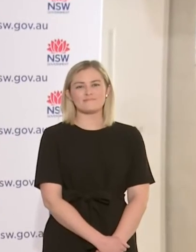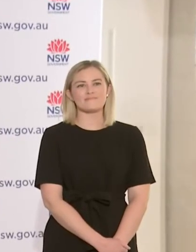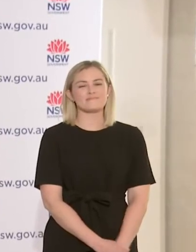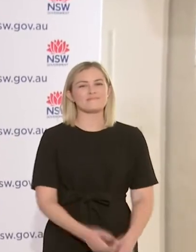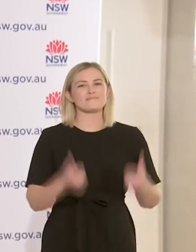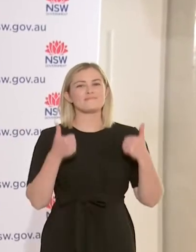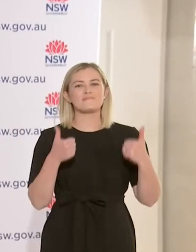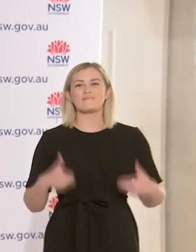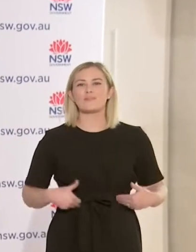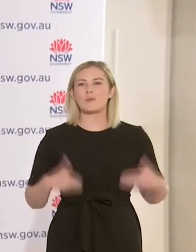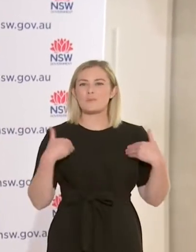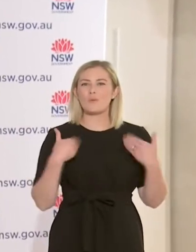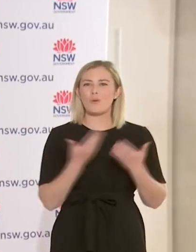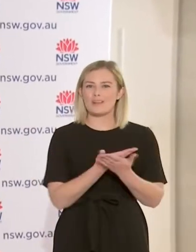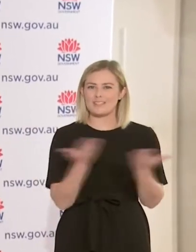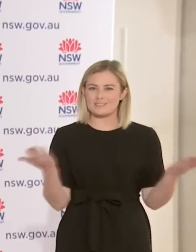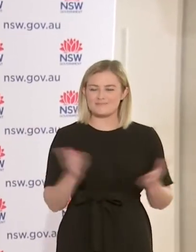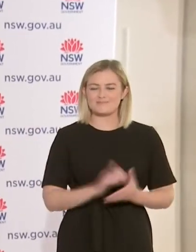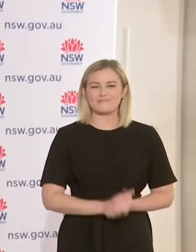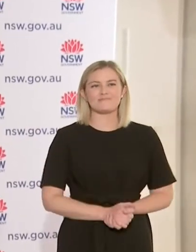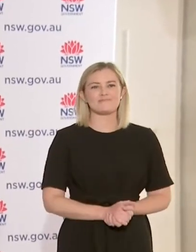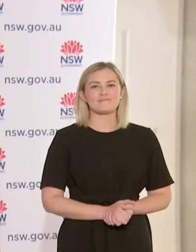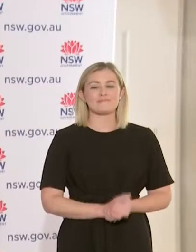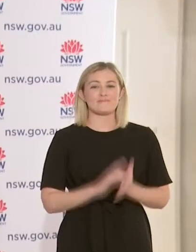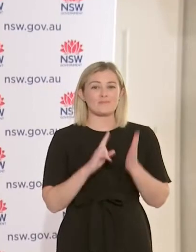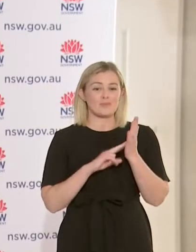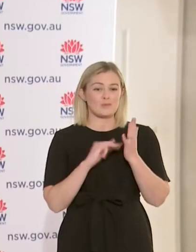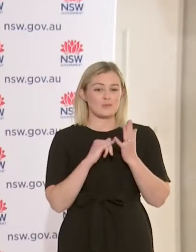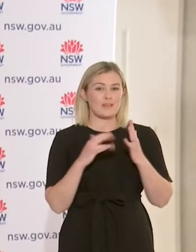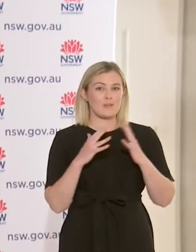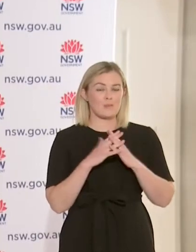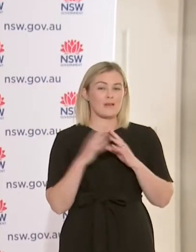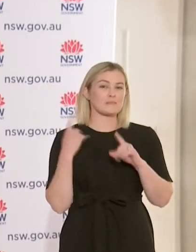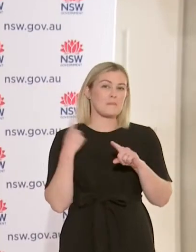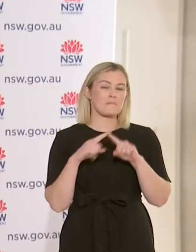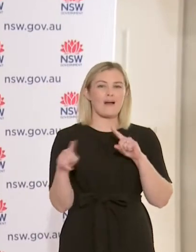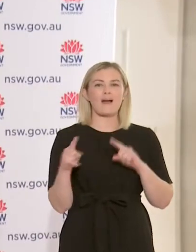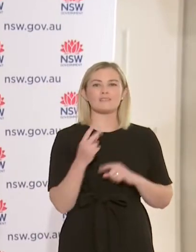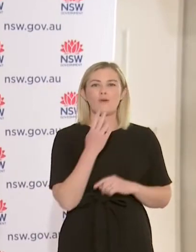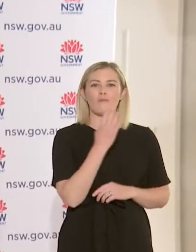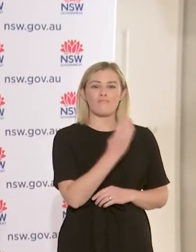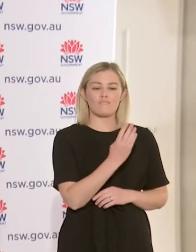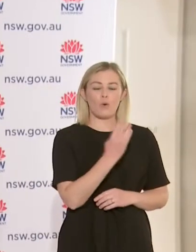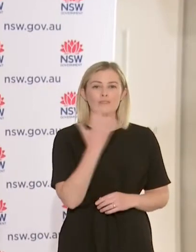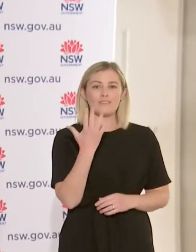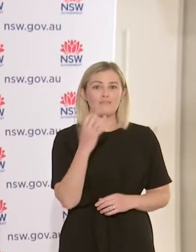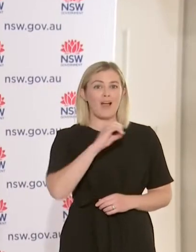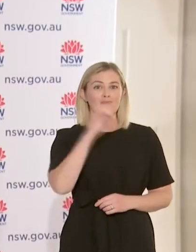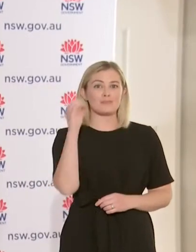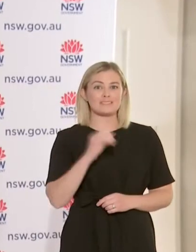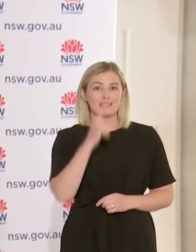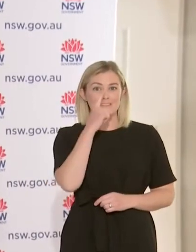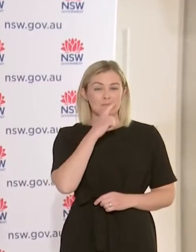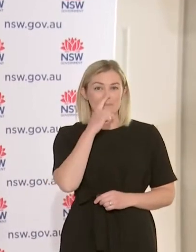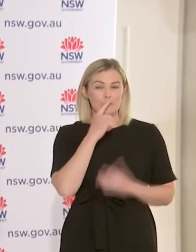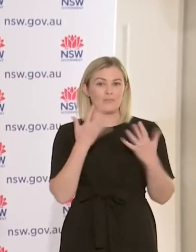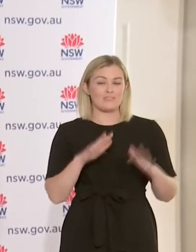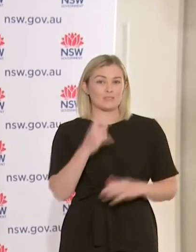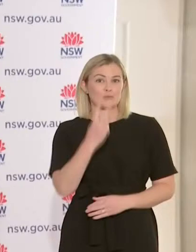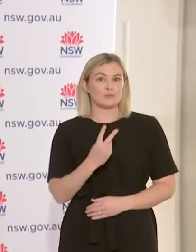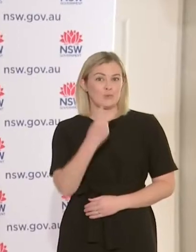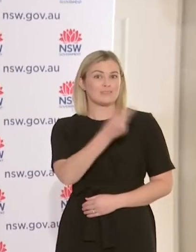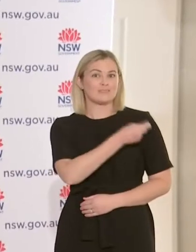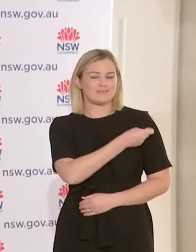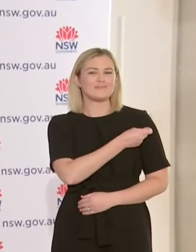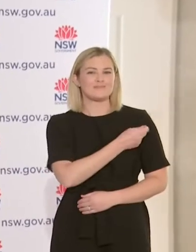Good morning, everybody. Pleasingly, New South Wales has passed the 45% of full vaccination. So technically we're at 45.6